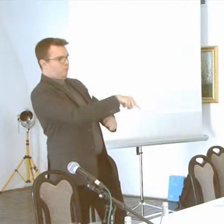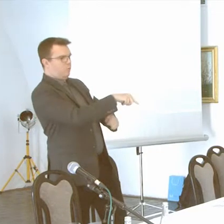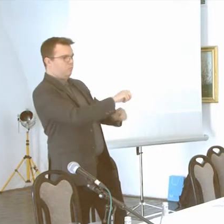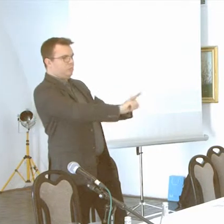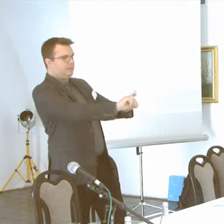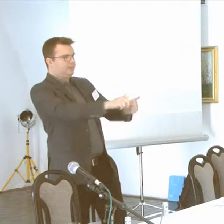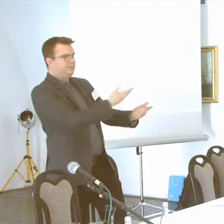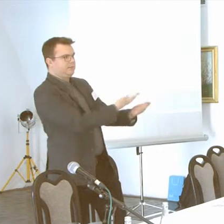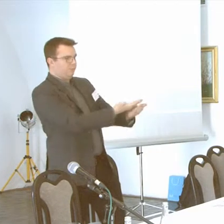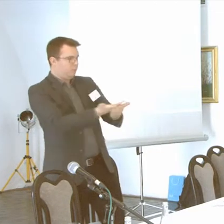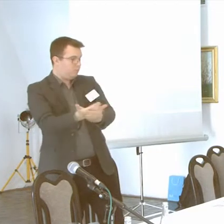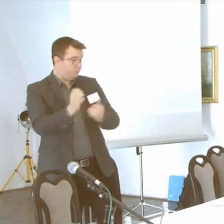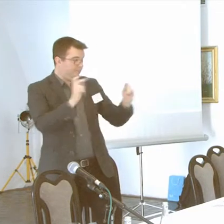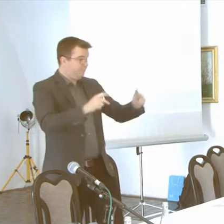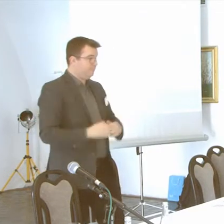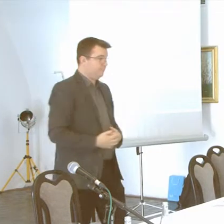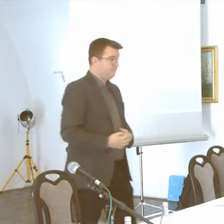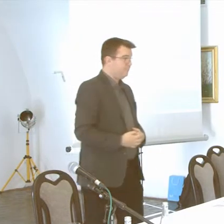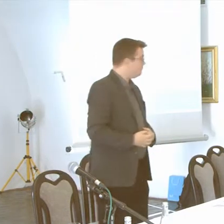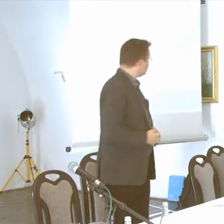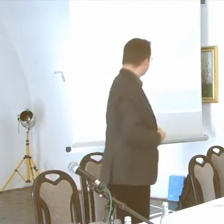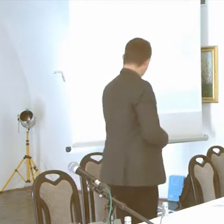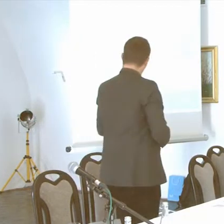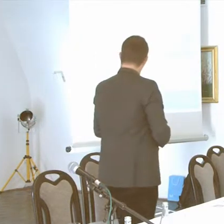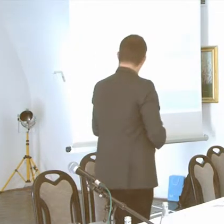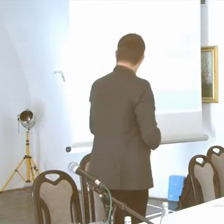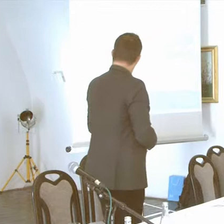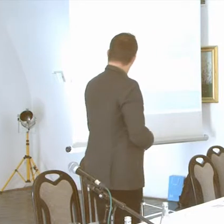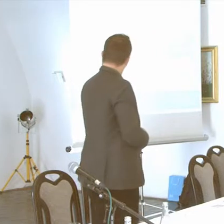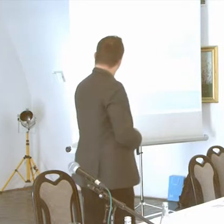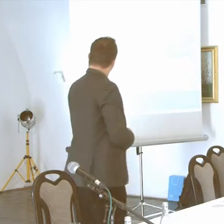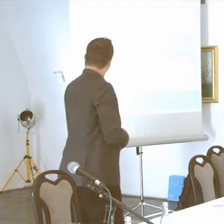views from the Danish Deaf Association regarding the office we have in Denmark.